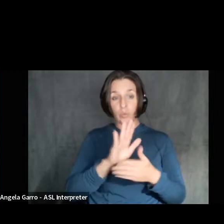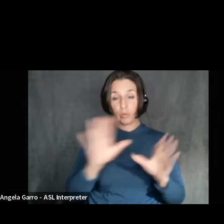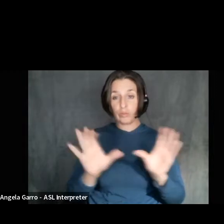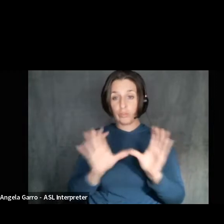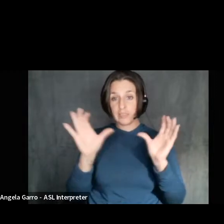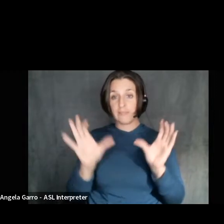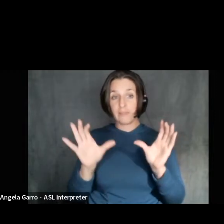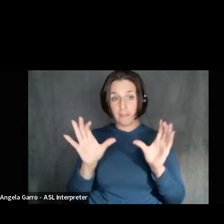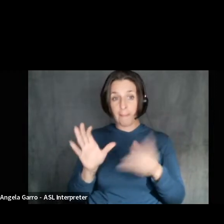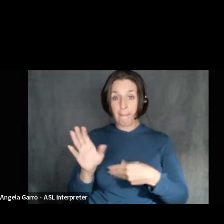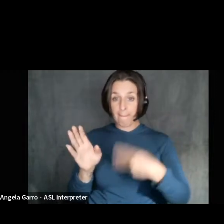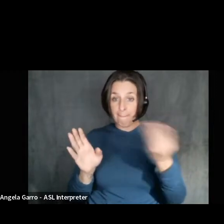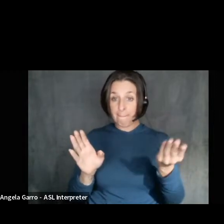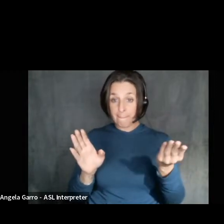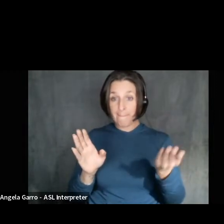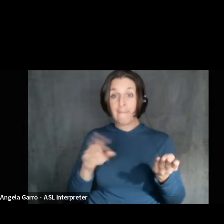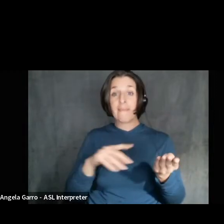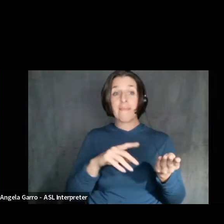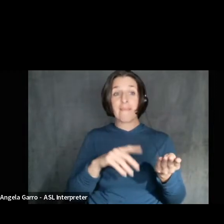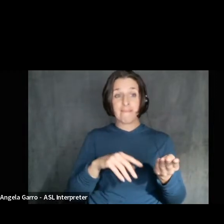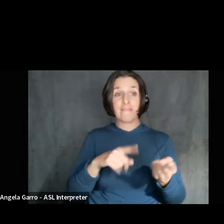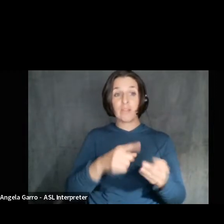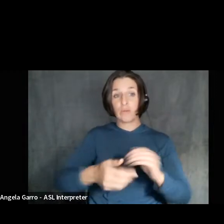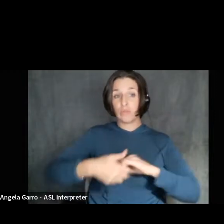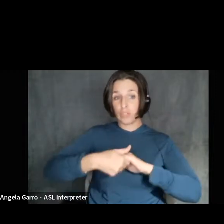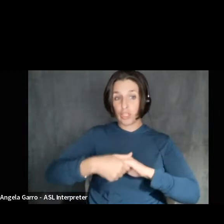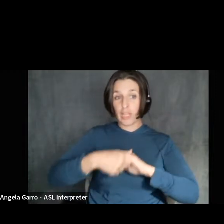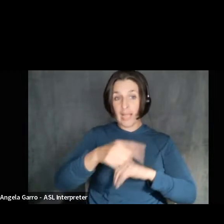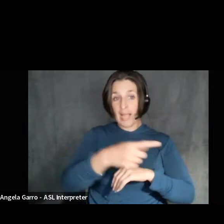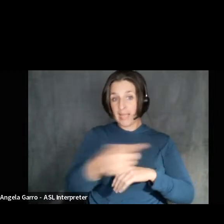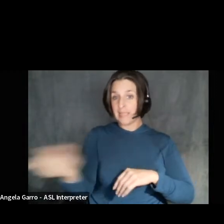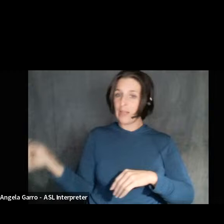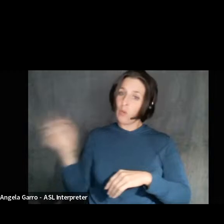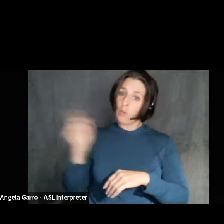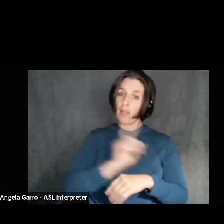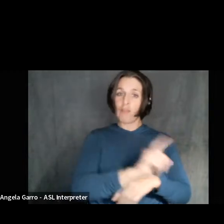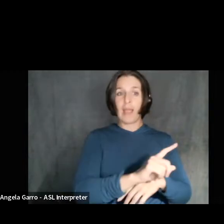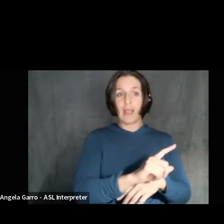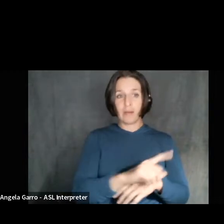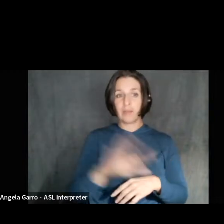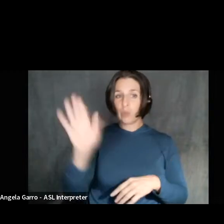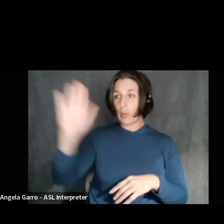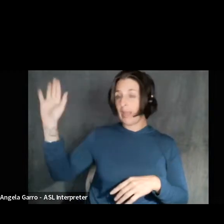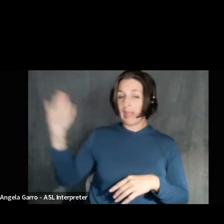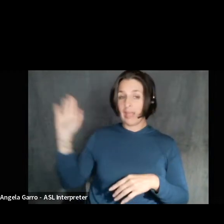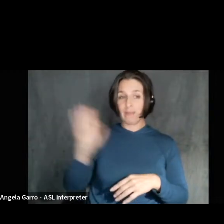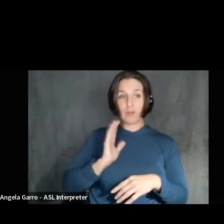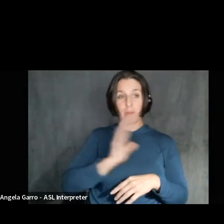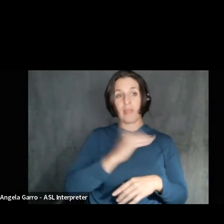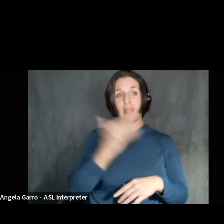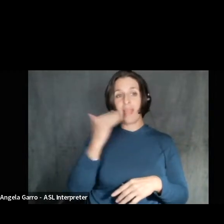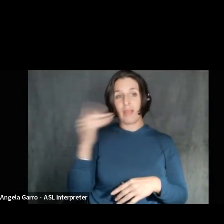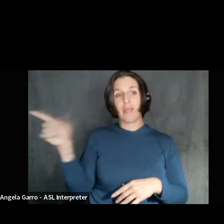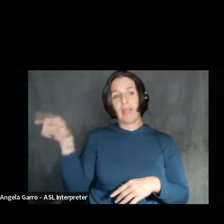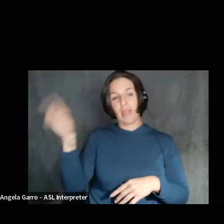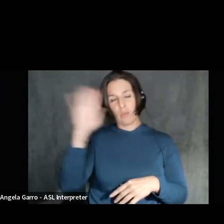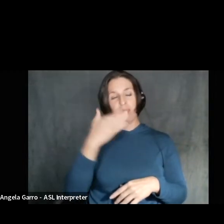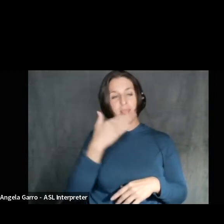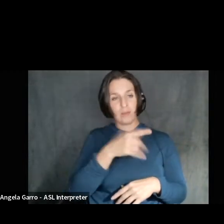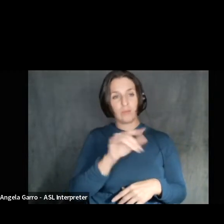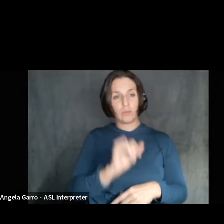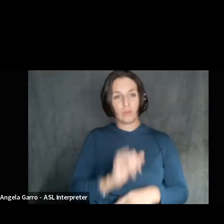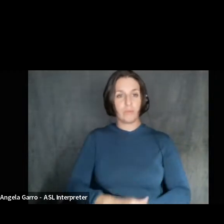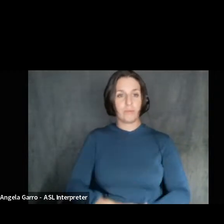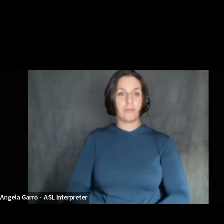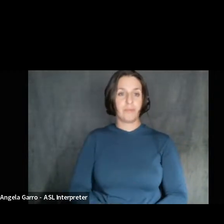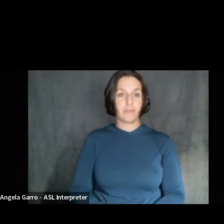certificate. I'm going to hand you your certificate, and then you come in here and shake hands and then go back around. You can kind of wave to the board and thank them, and they'll thank you. And